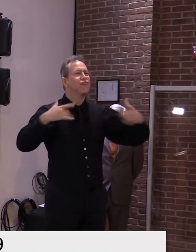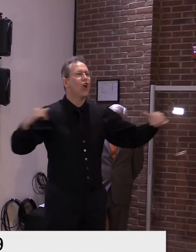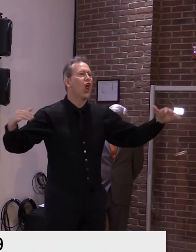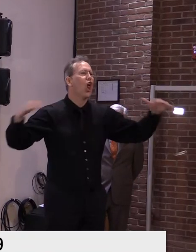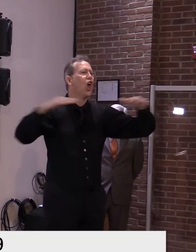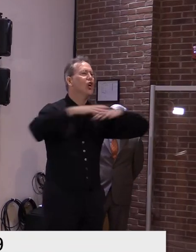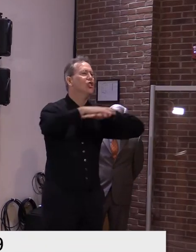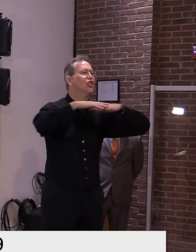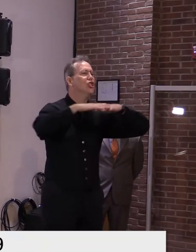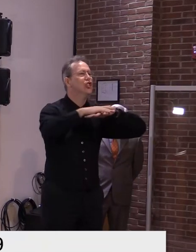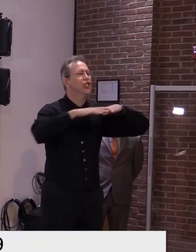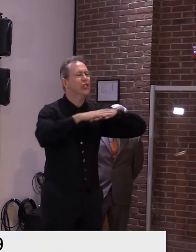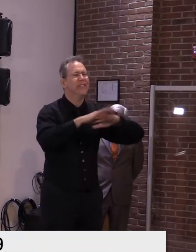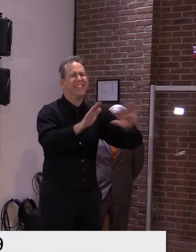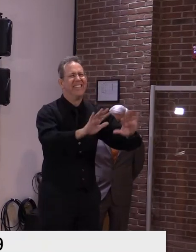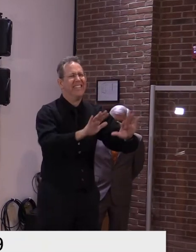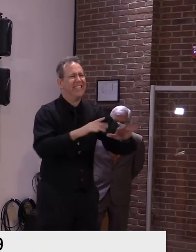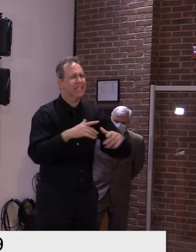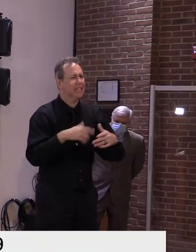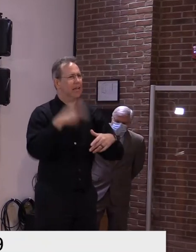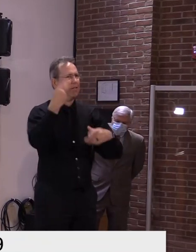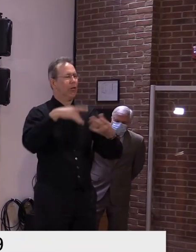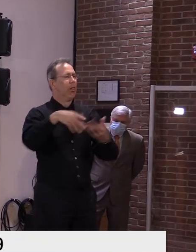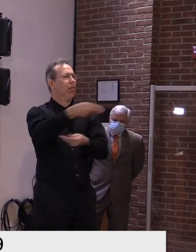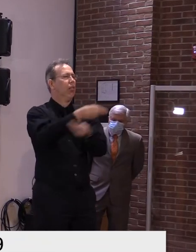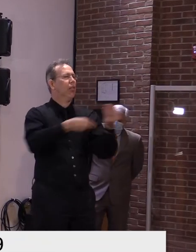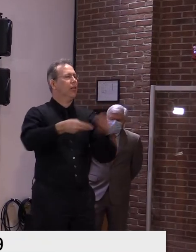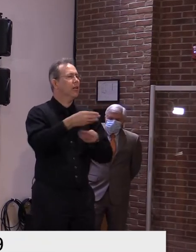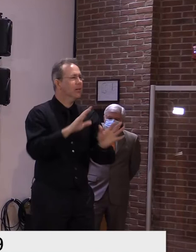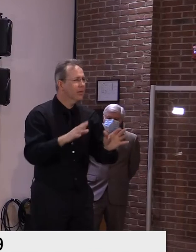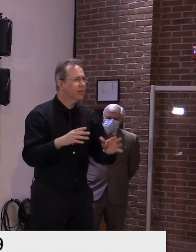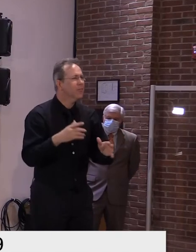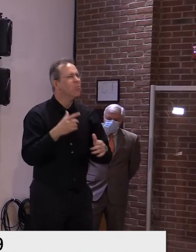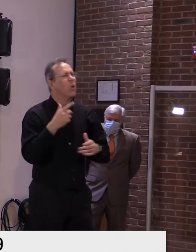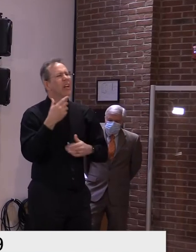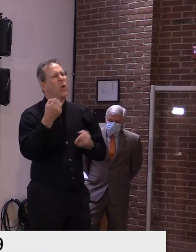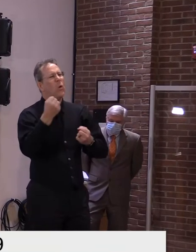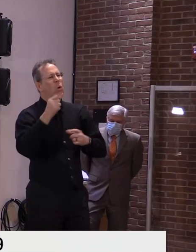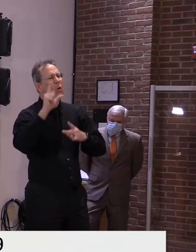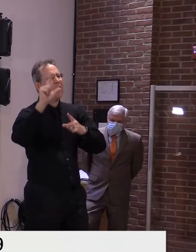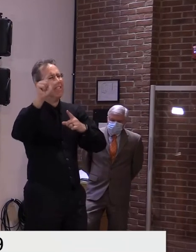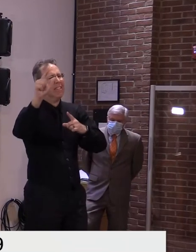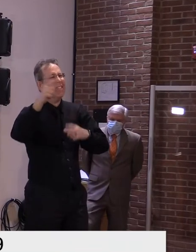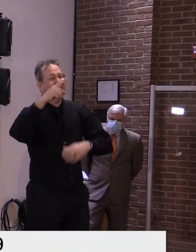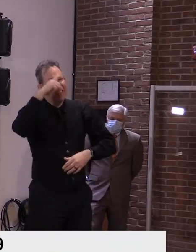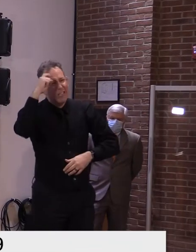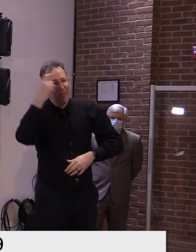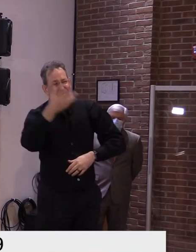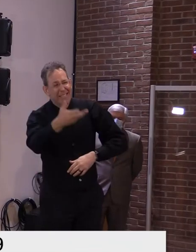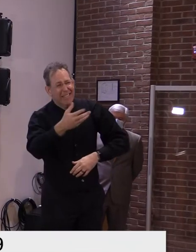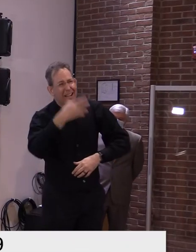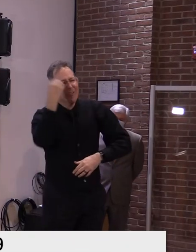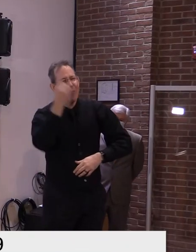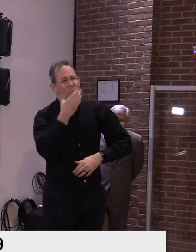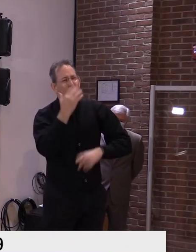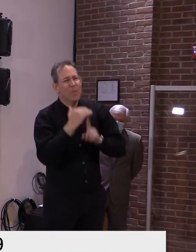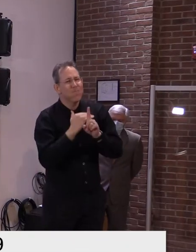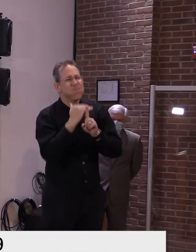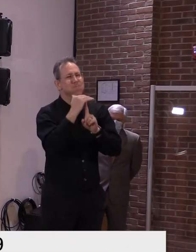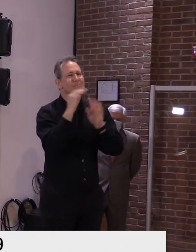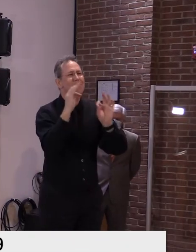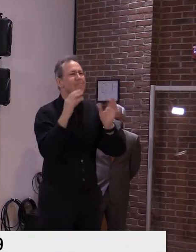that's gonna happen just naturally anyways, because if it gets colder again this weekend and